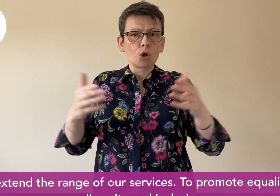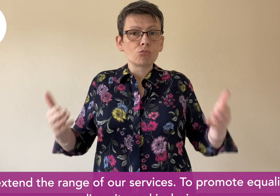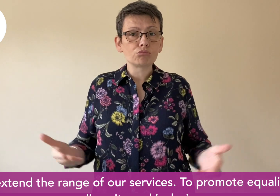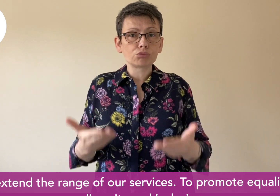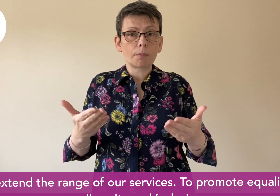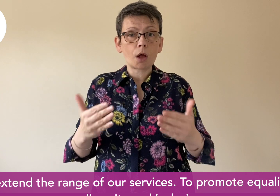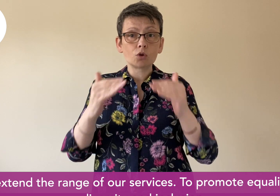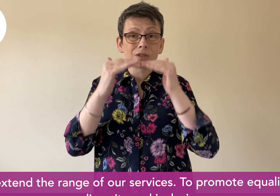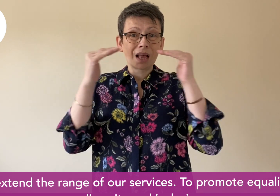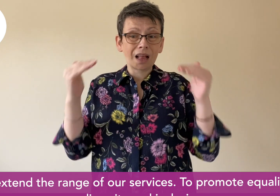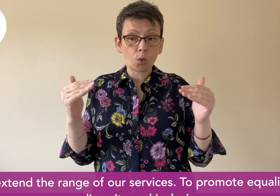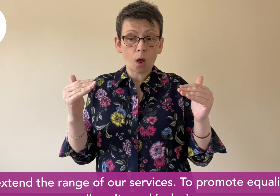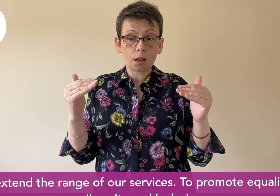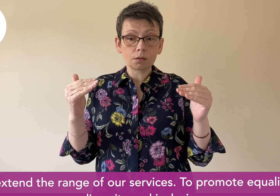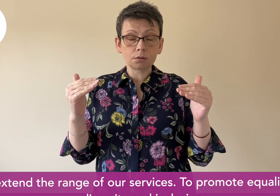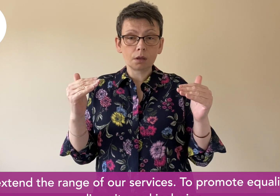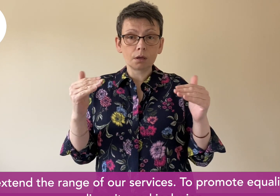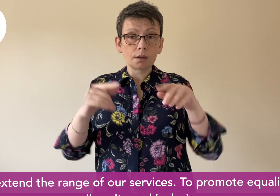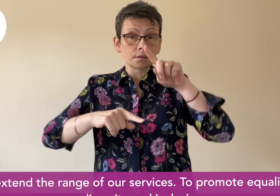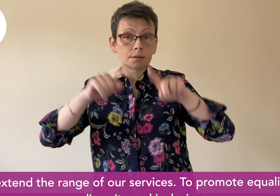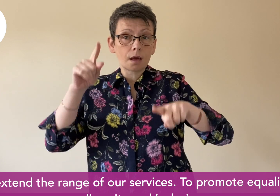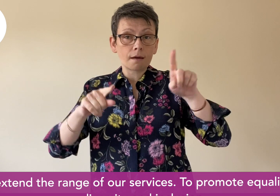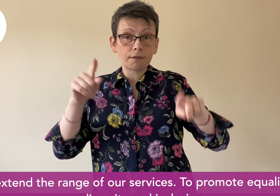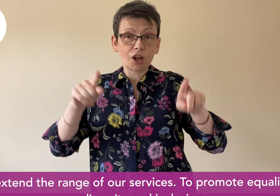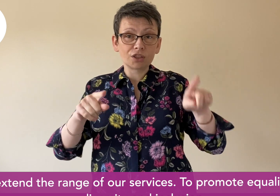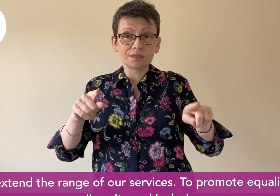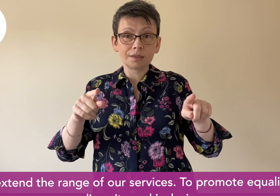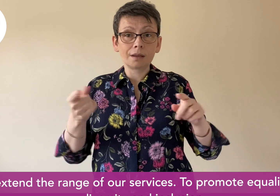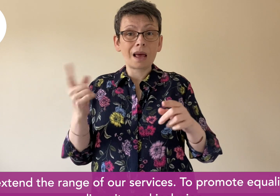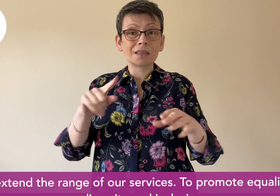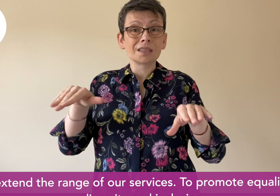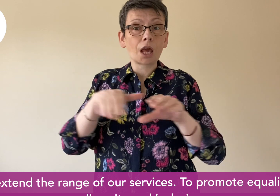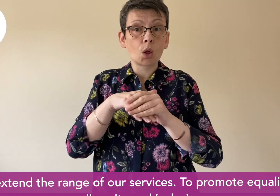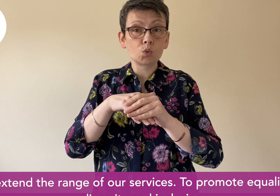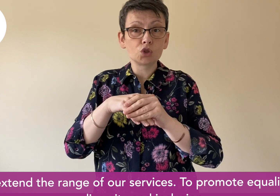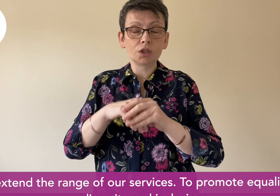to promote equality, diversity, and inclusion.